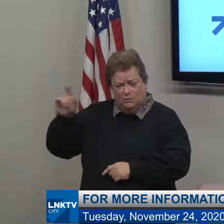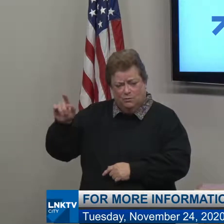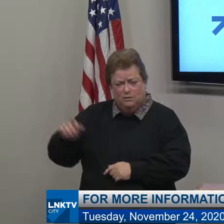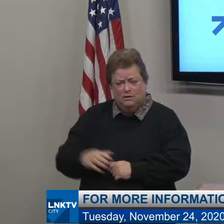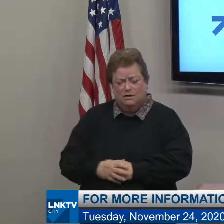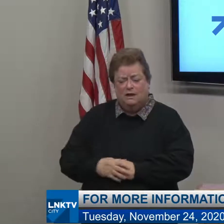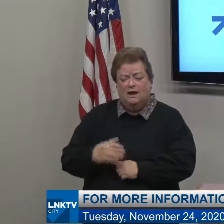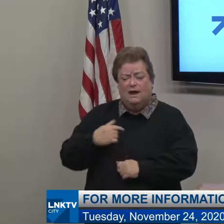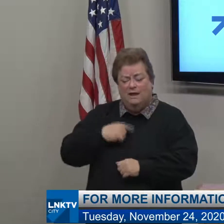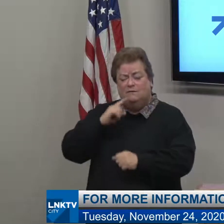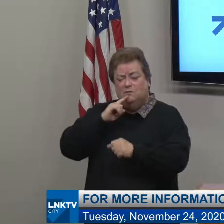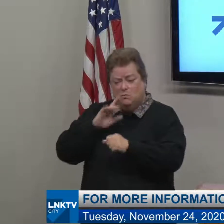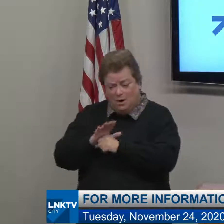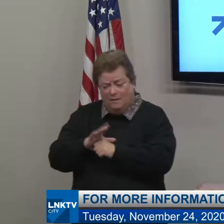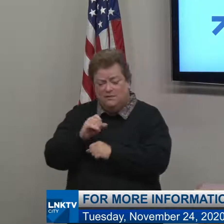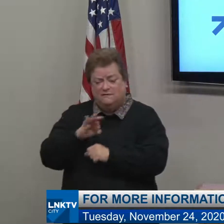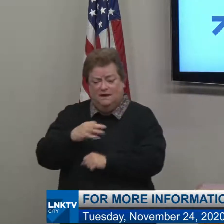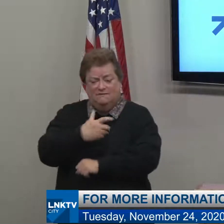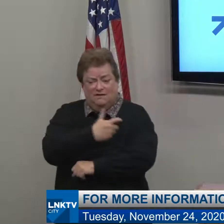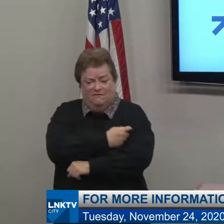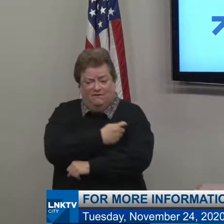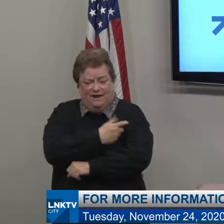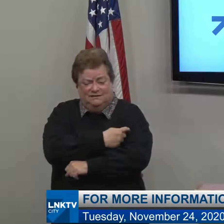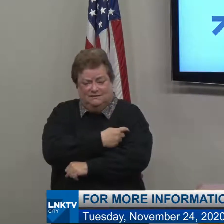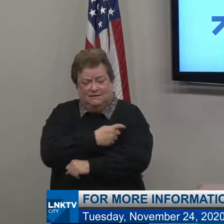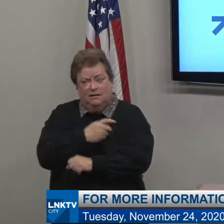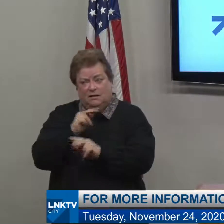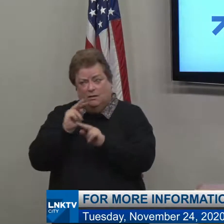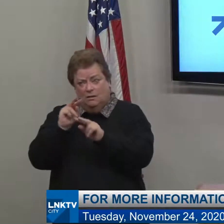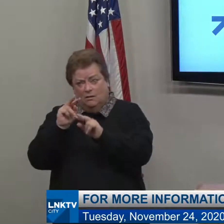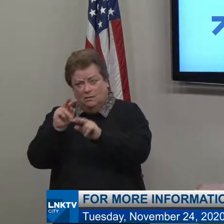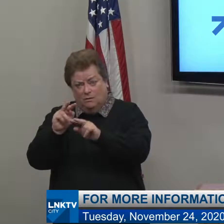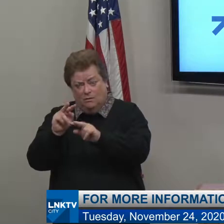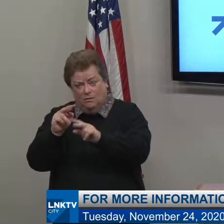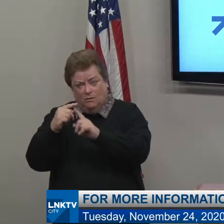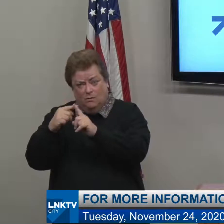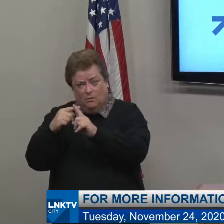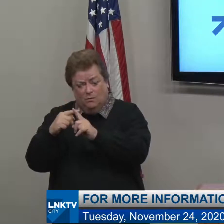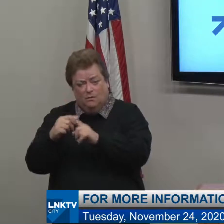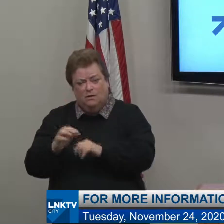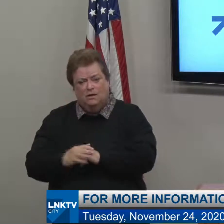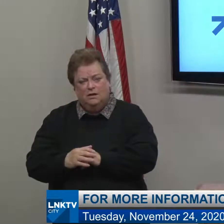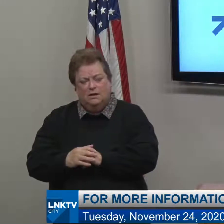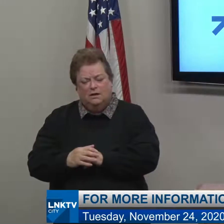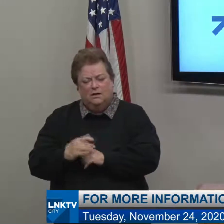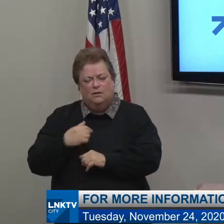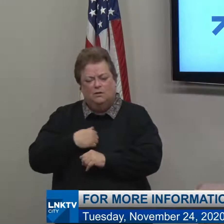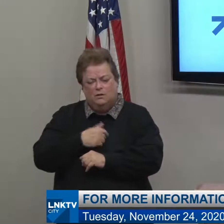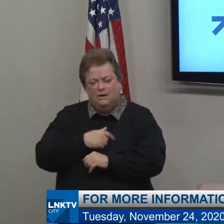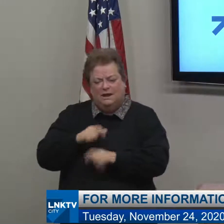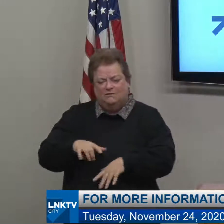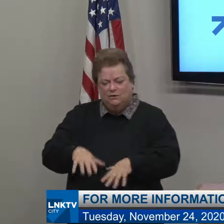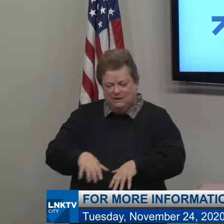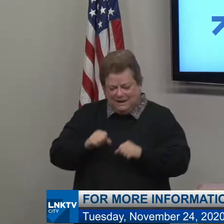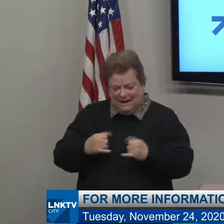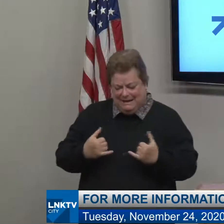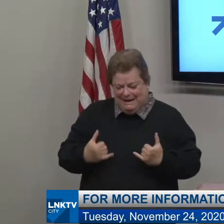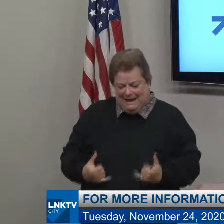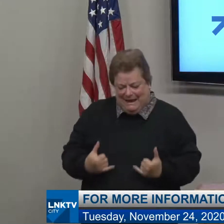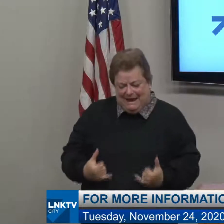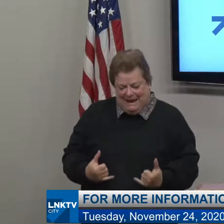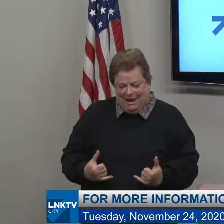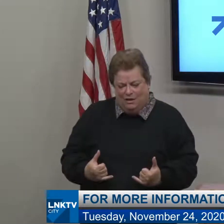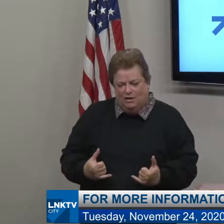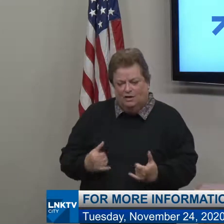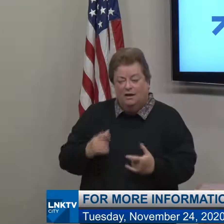promise of a vaccine, a promise of hope on the horizon, we need to take these difficult steps right now until